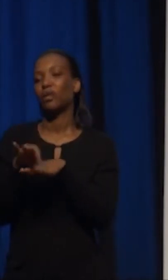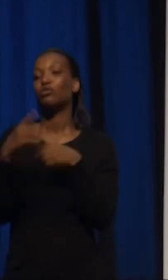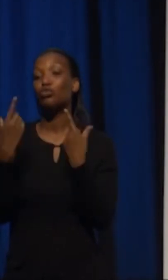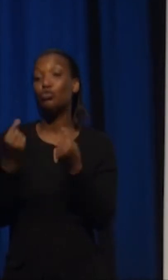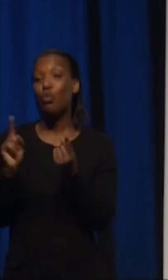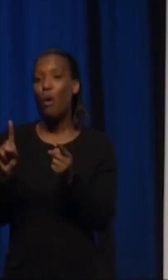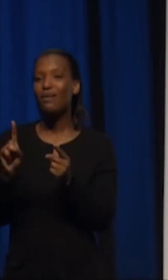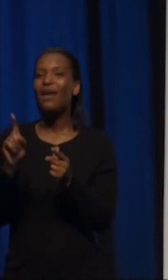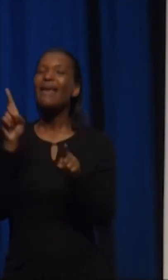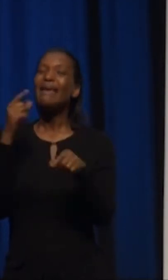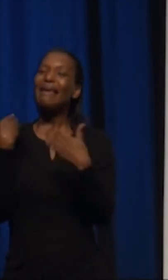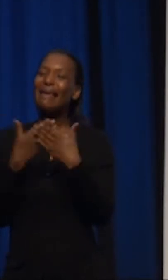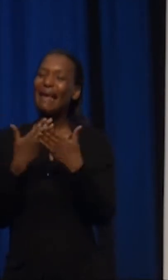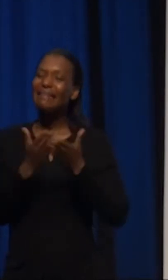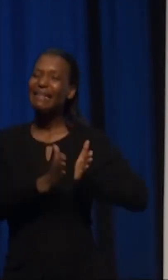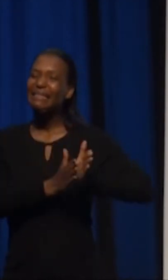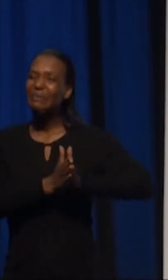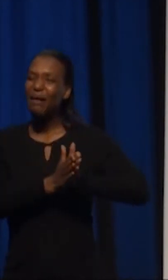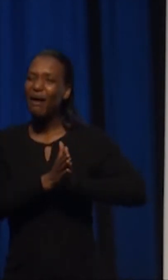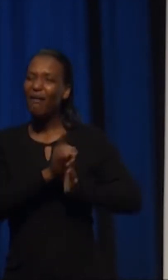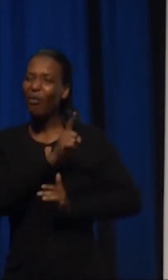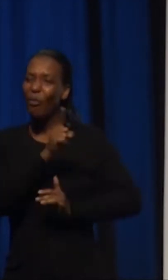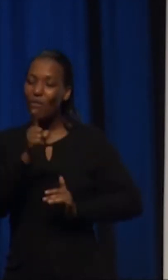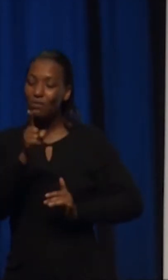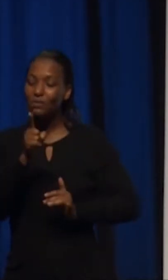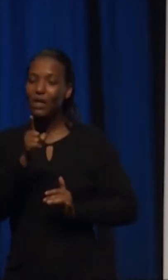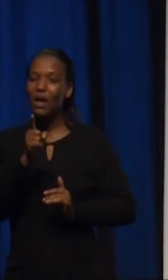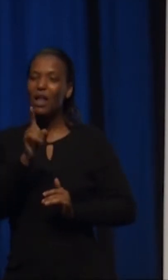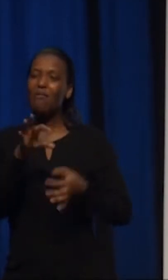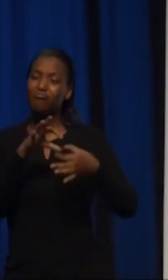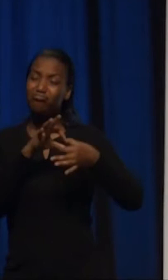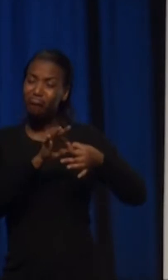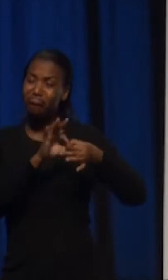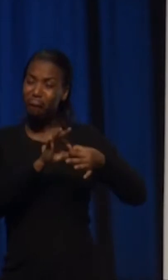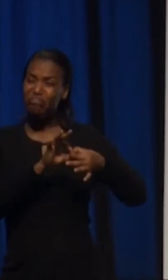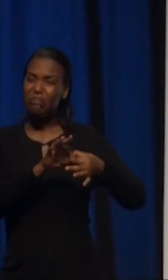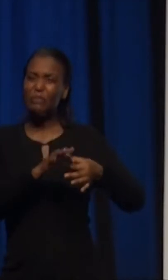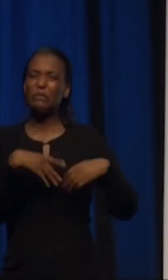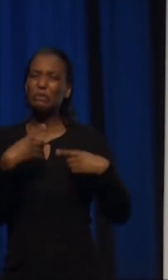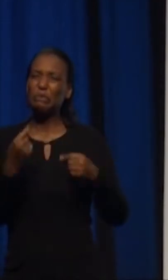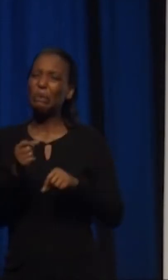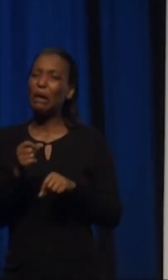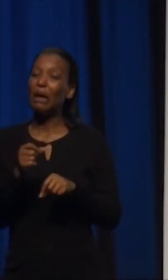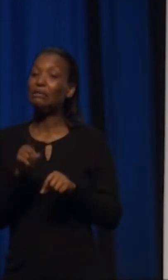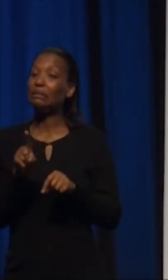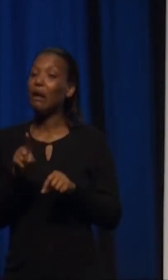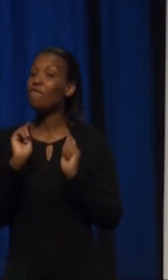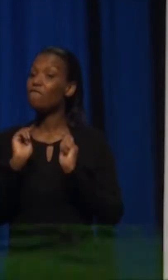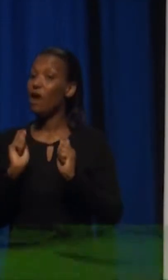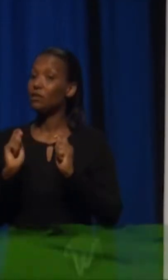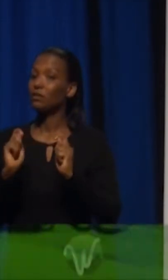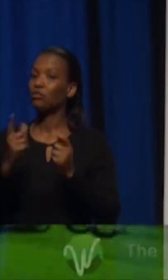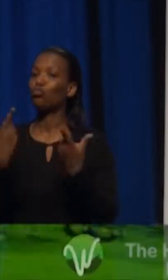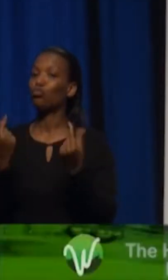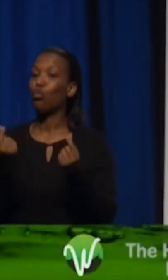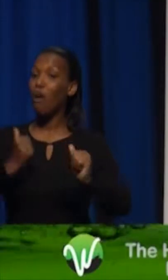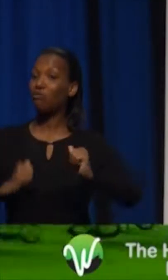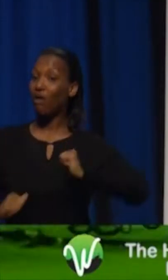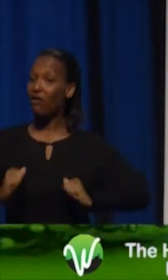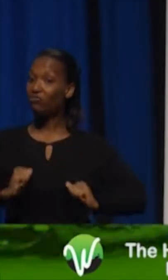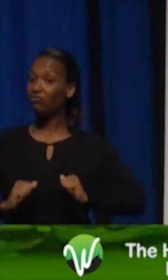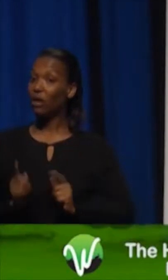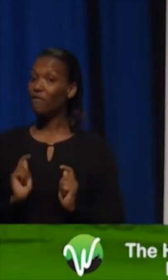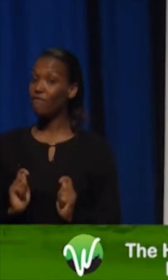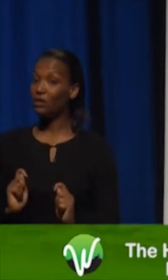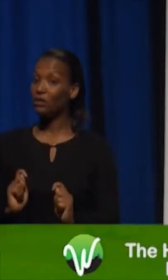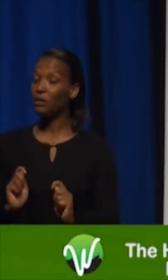and to inspire commitment to an urgent call for action